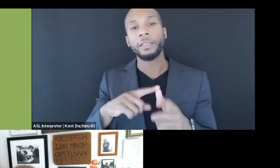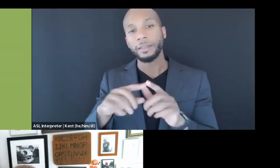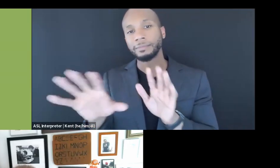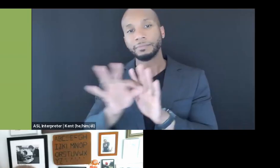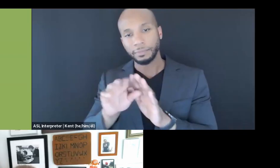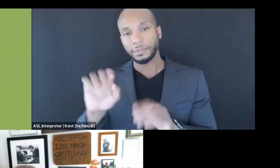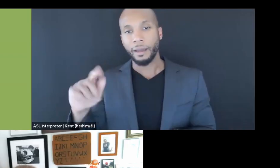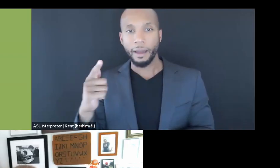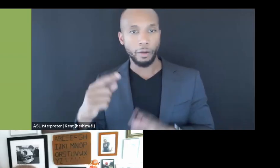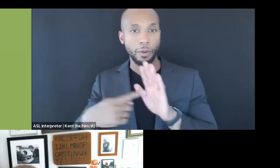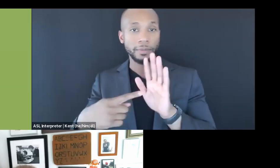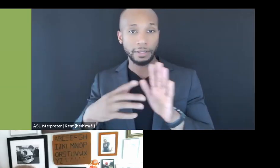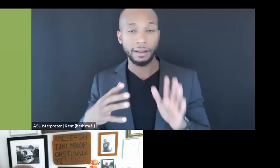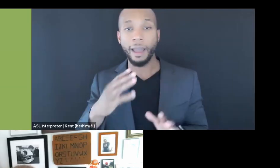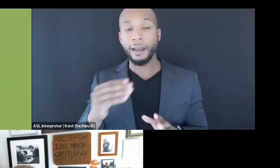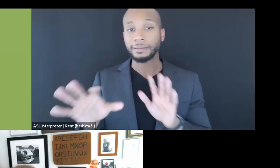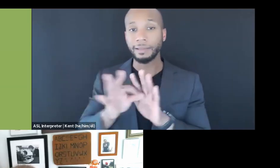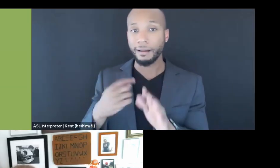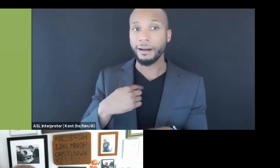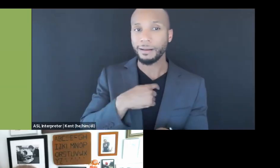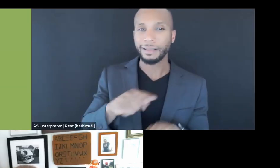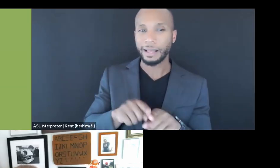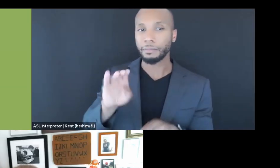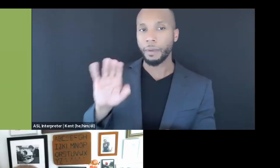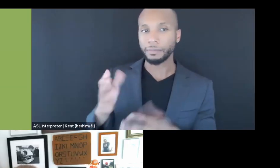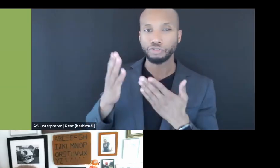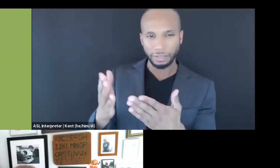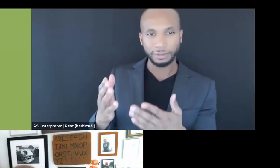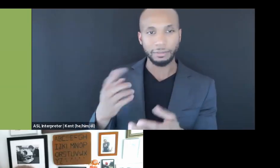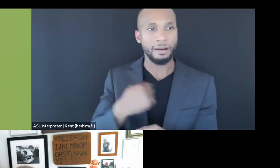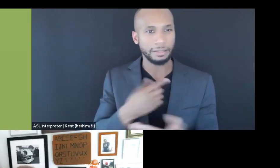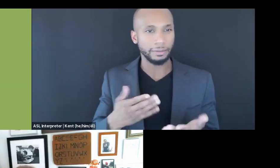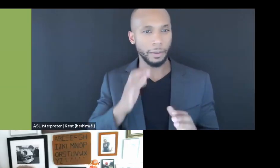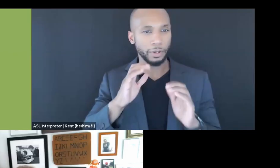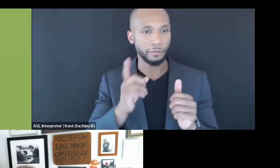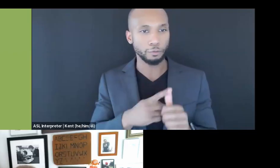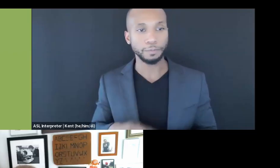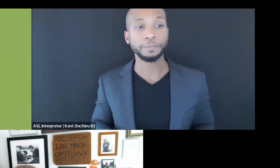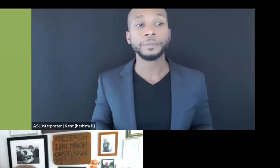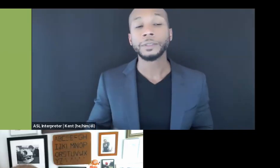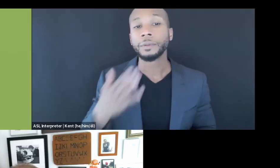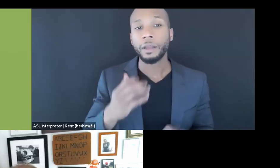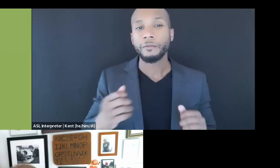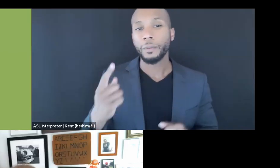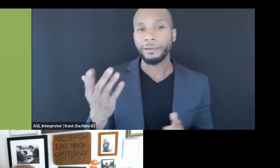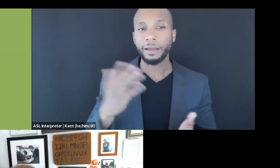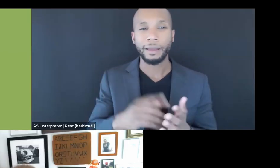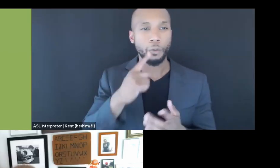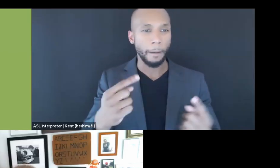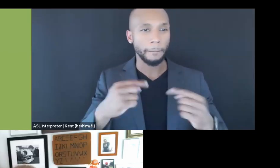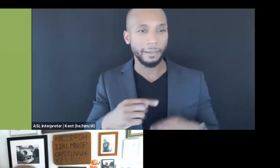representative, and also tagging us, as Bob suggested, if you like. So thanks everyone once again